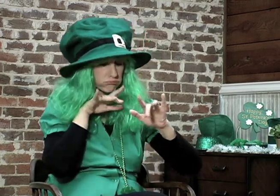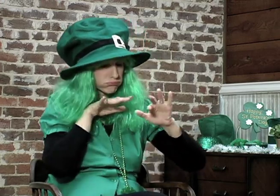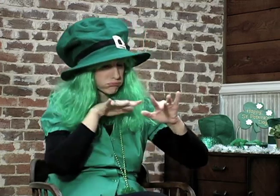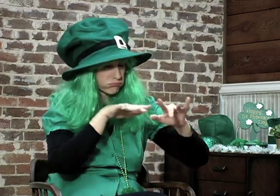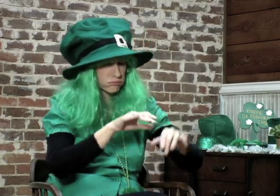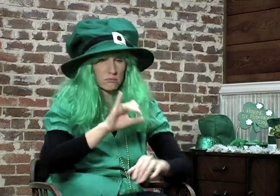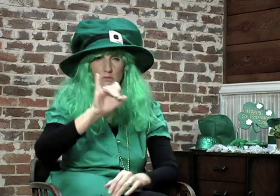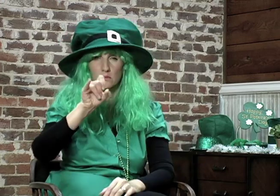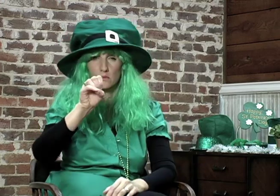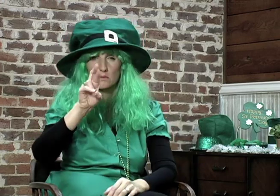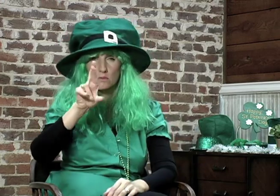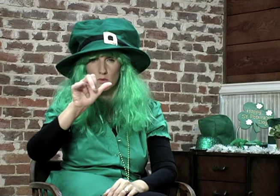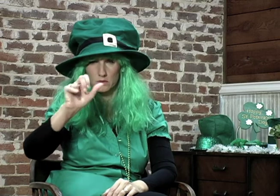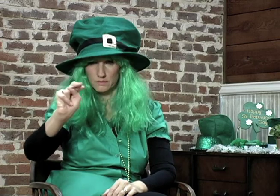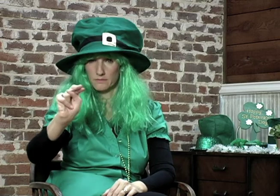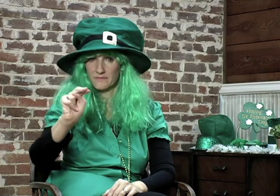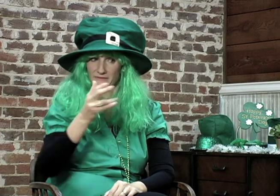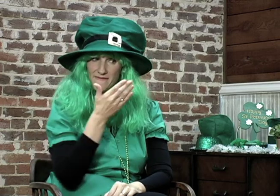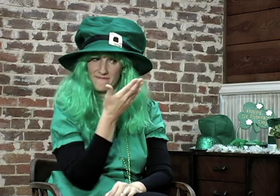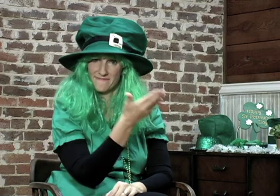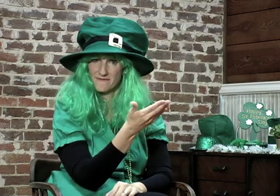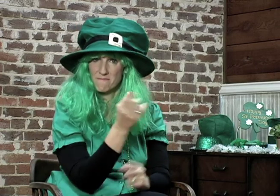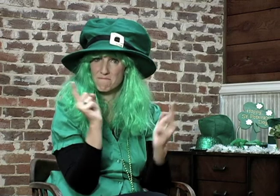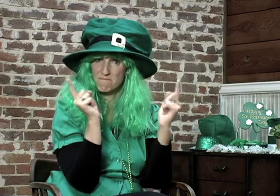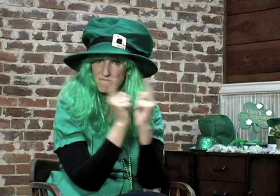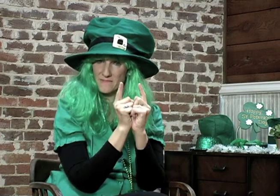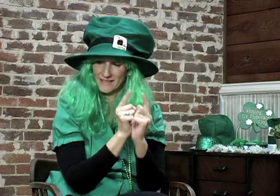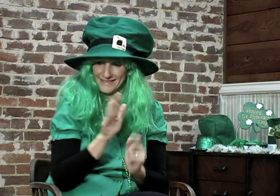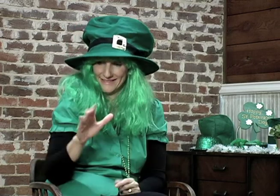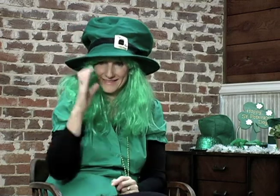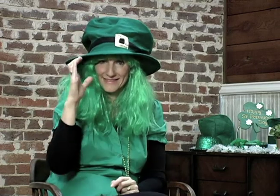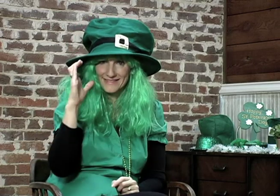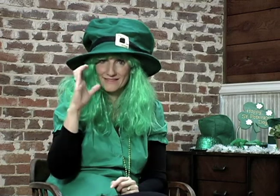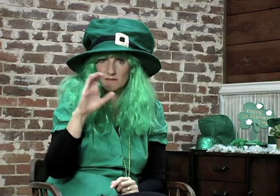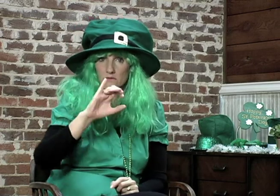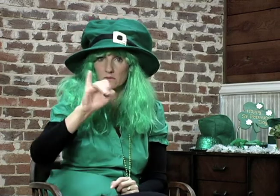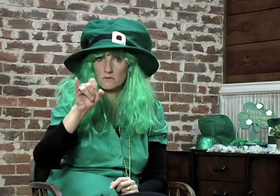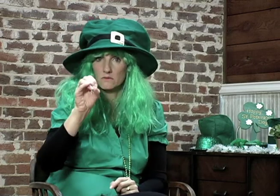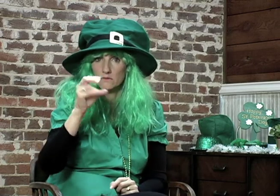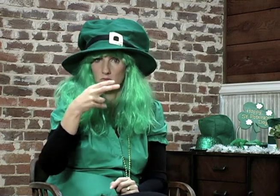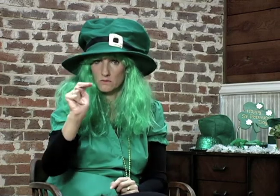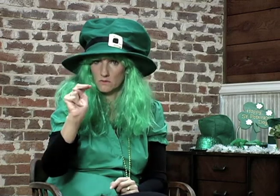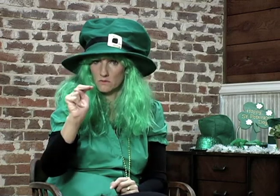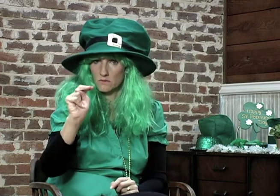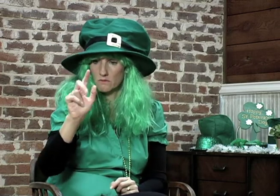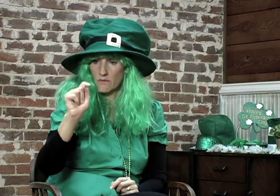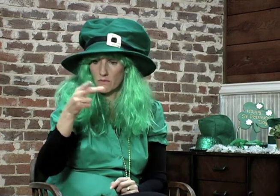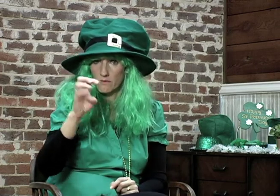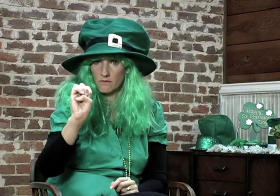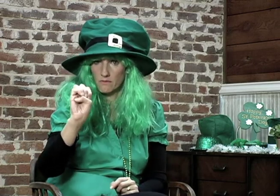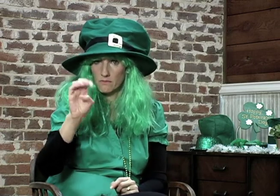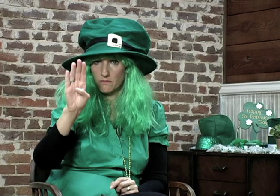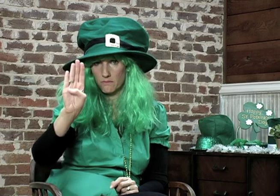Jesus went to the Jordan River, and there he met his cousin, John the